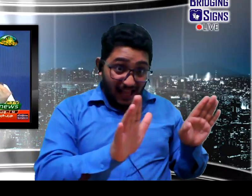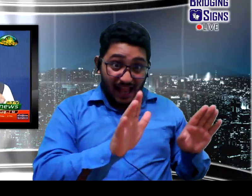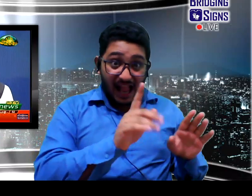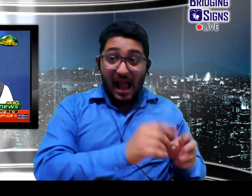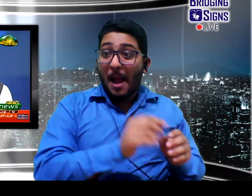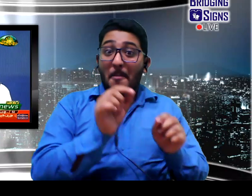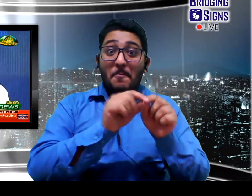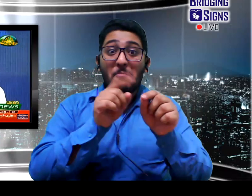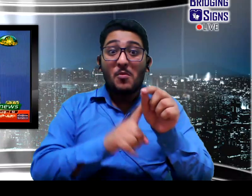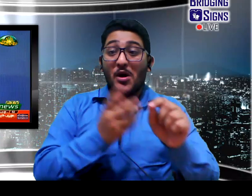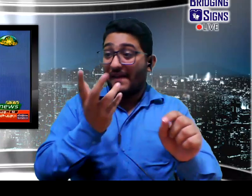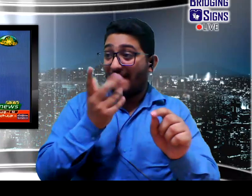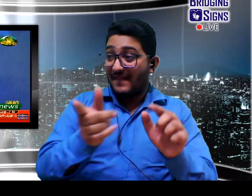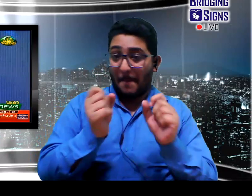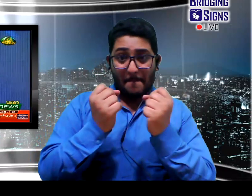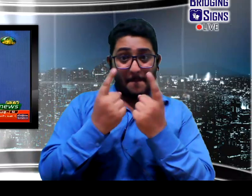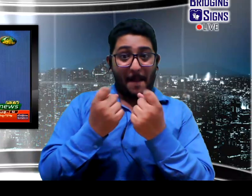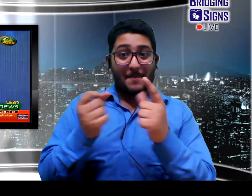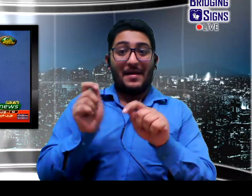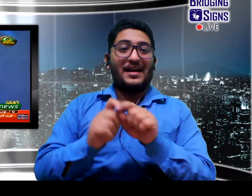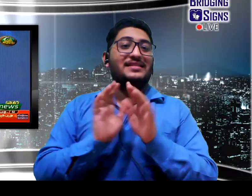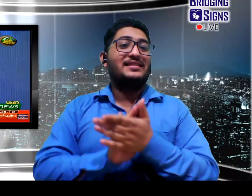equip our younger generation